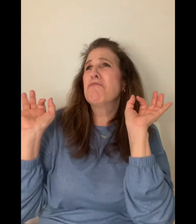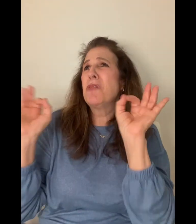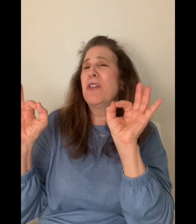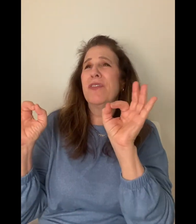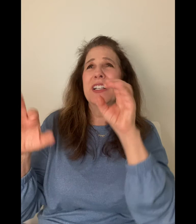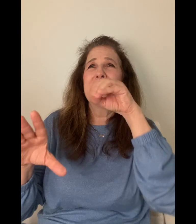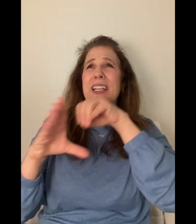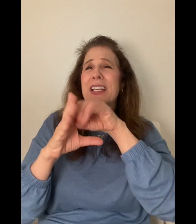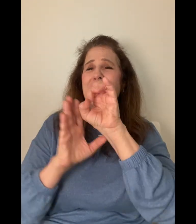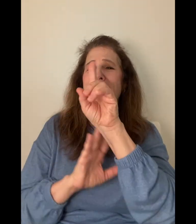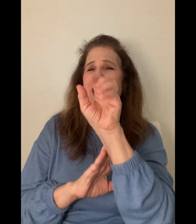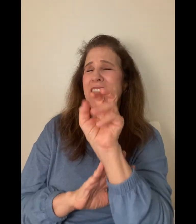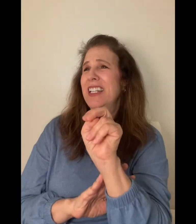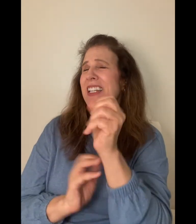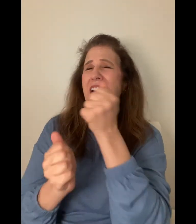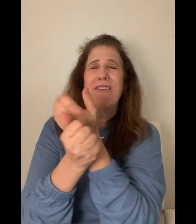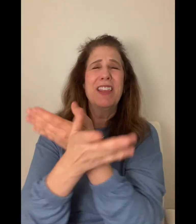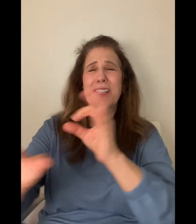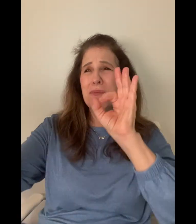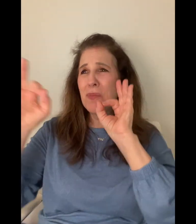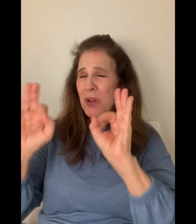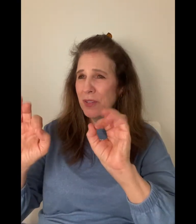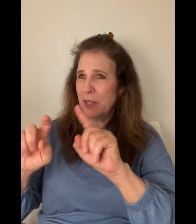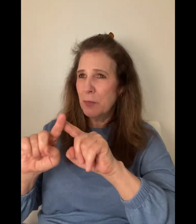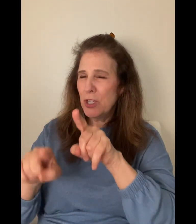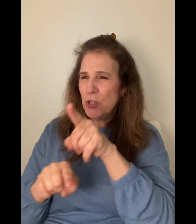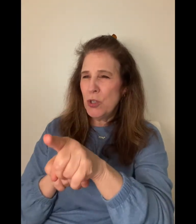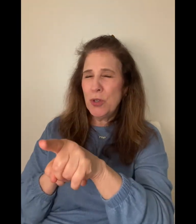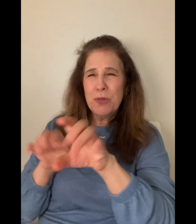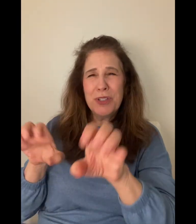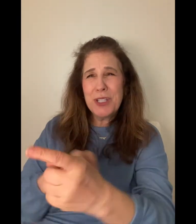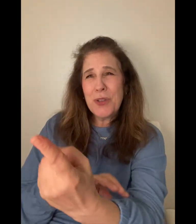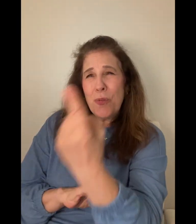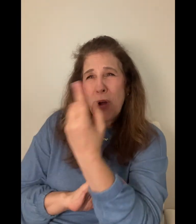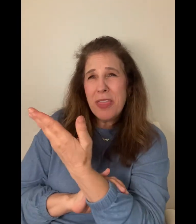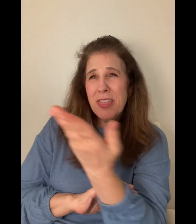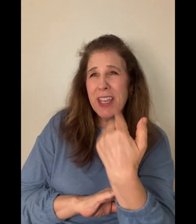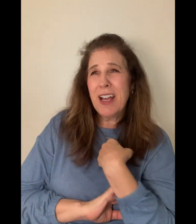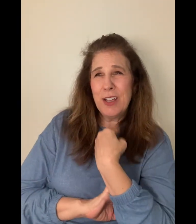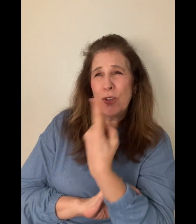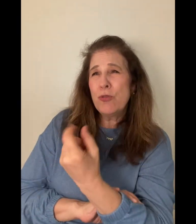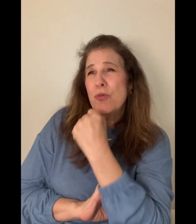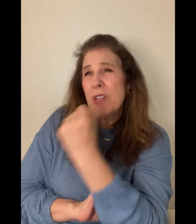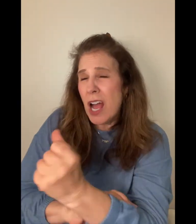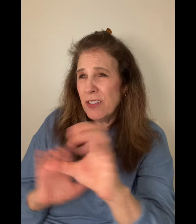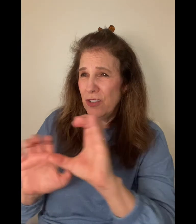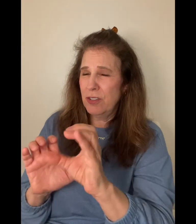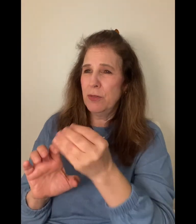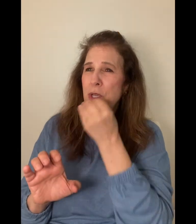blamed the snake. The snake was not given an opportunity to blame anyone else, but was immediately